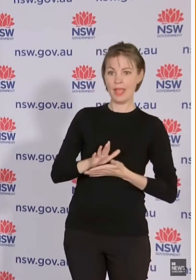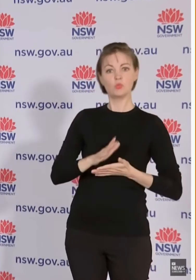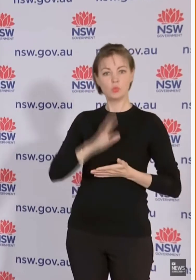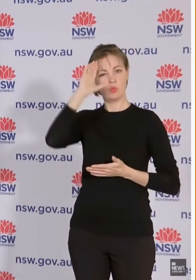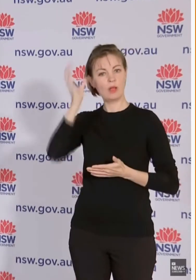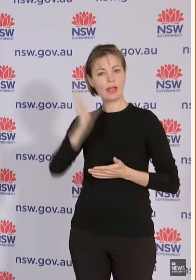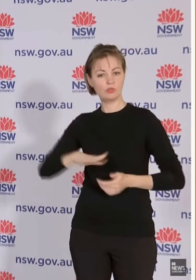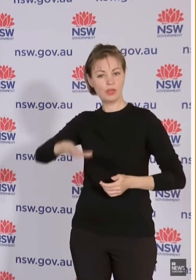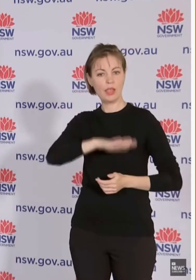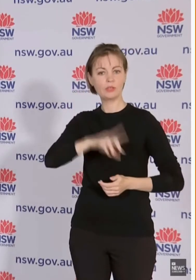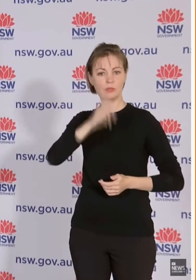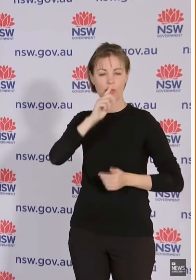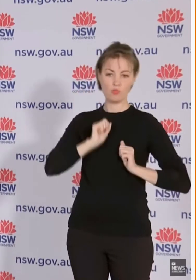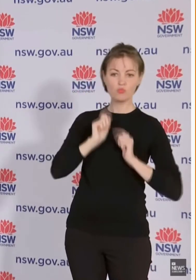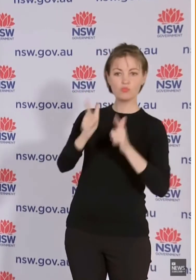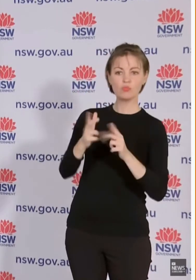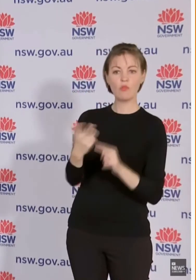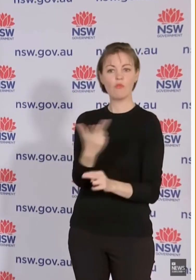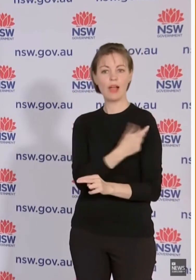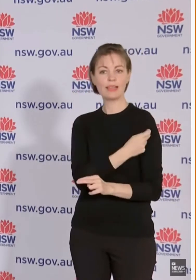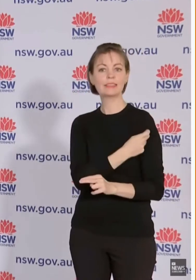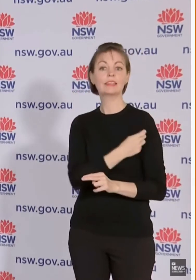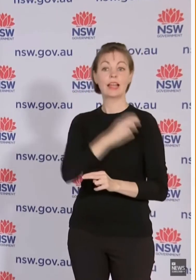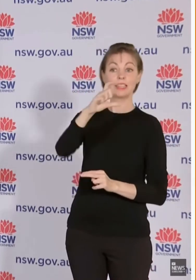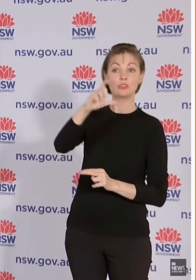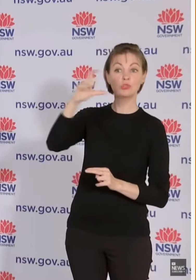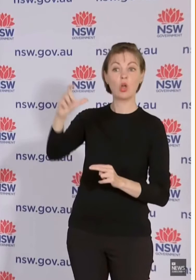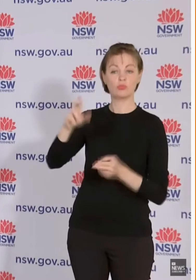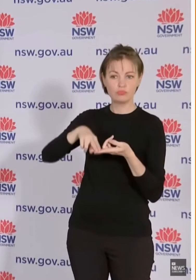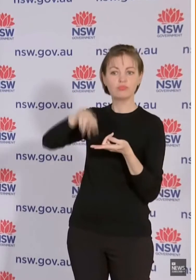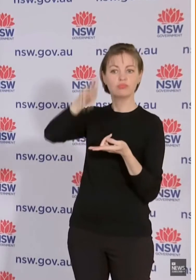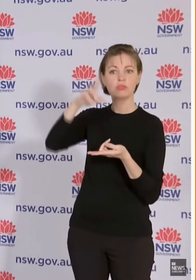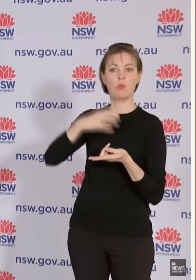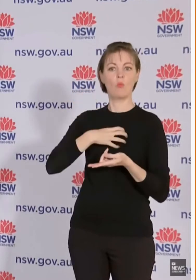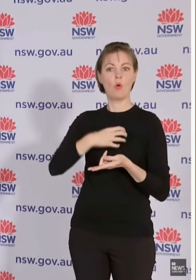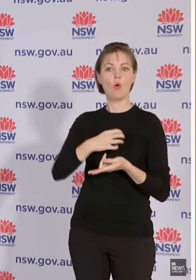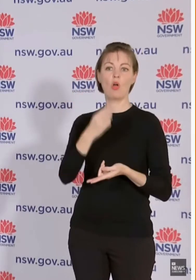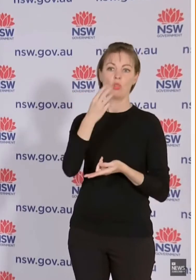and even on the Central Coast, 63.9% first doses and 35.4%